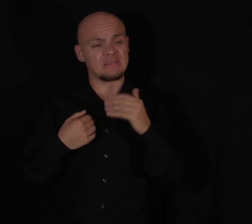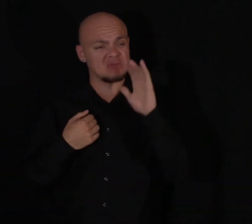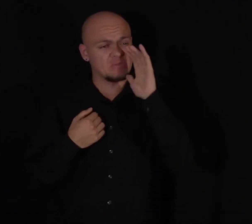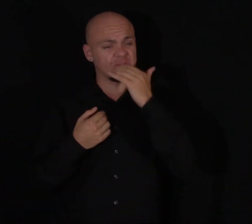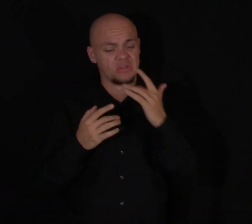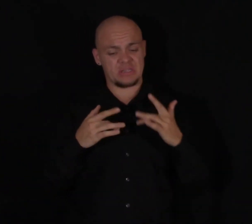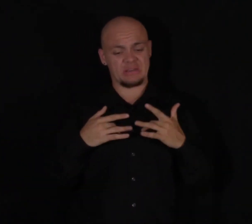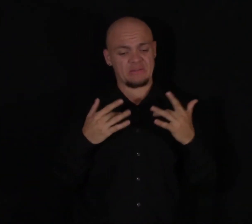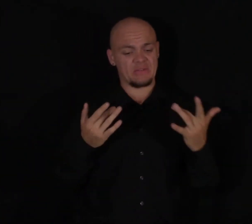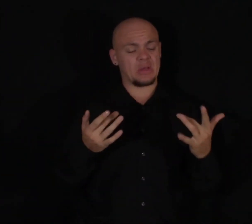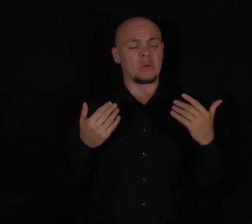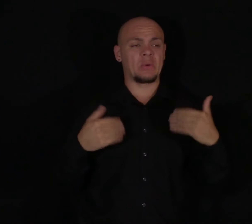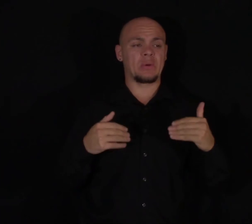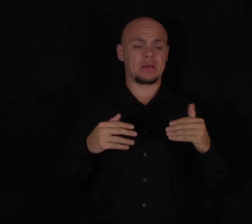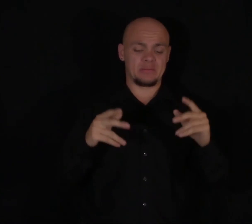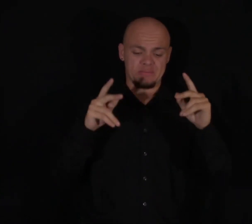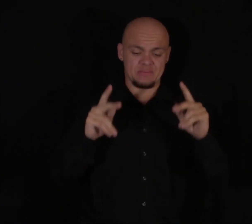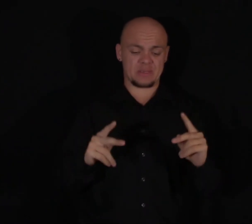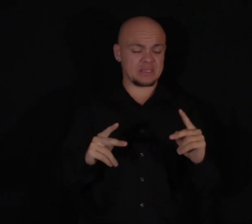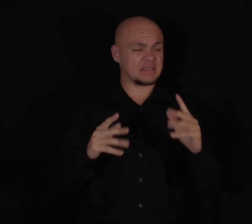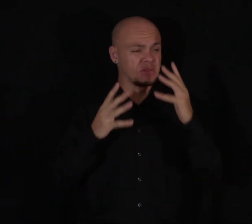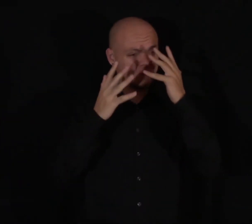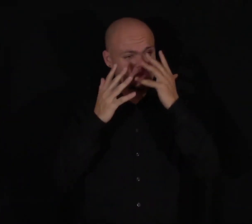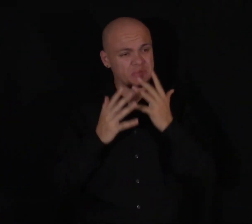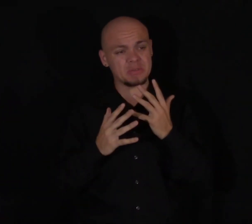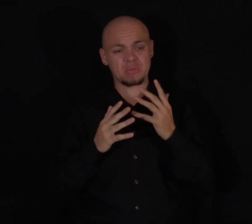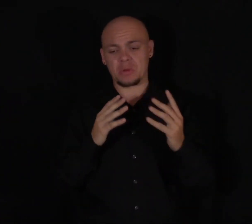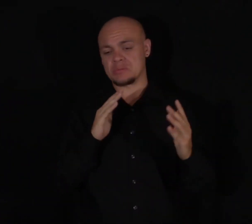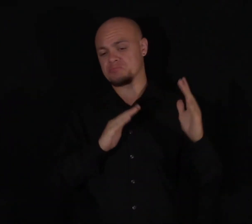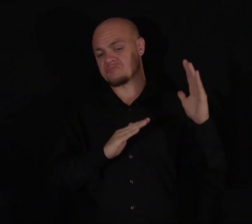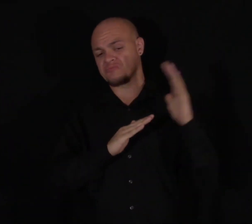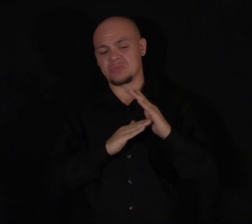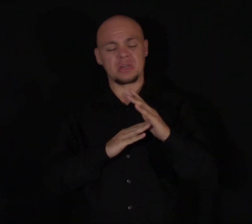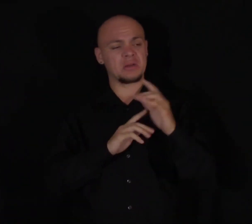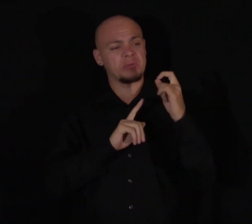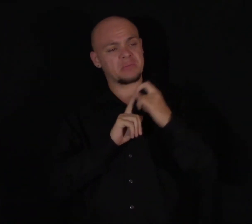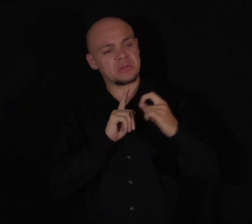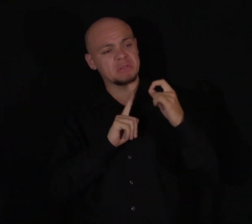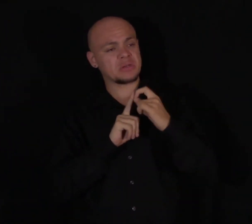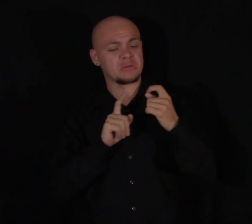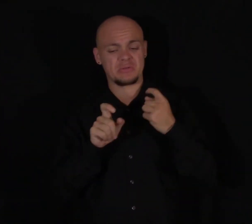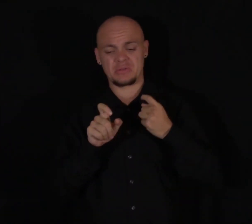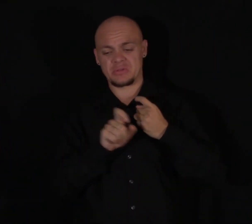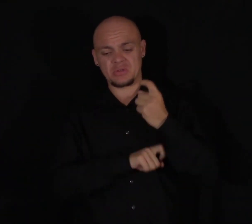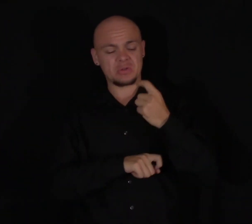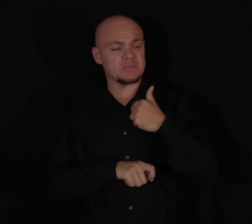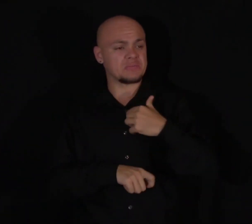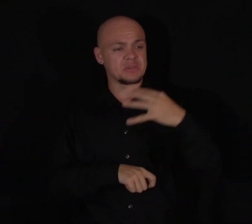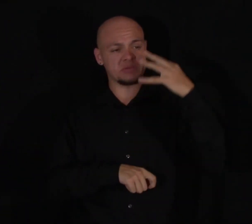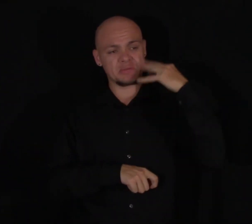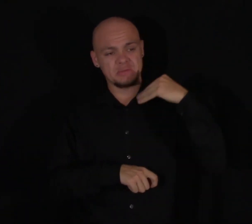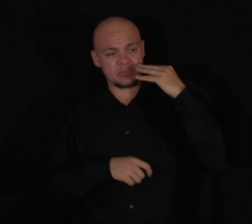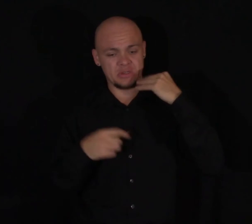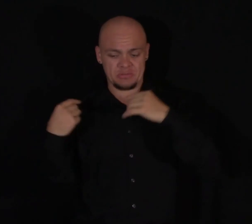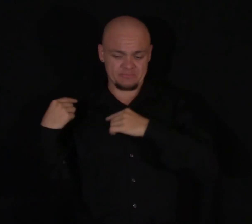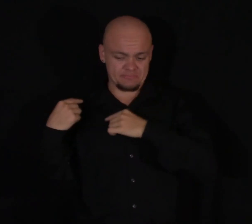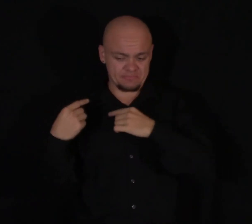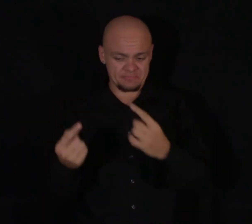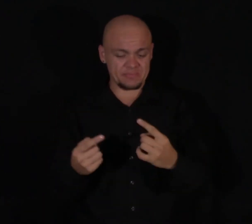most miserable of mortals. Persecuted and tortured as I am, and have been, can death be any evil